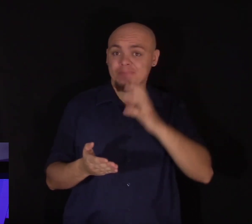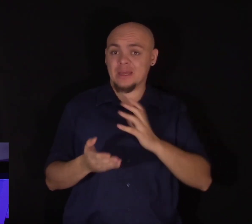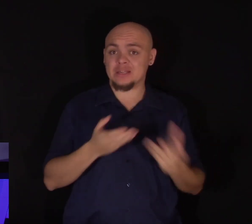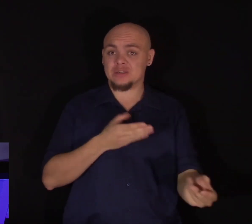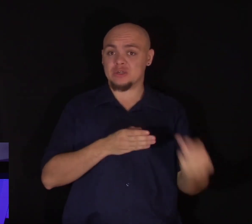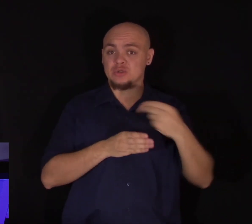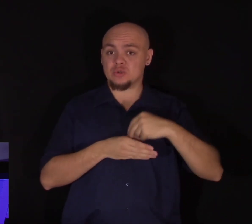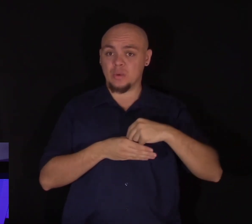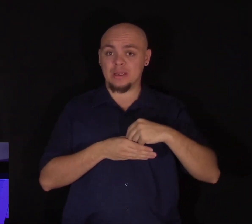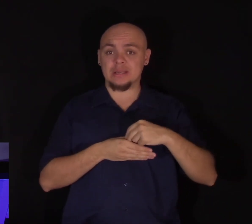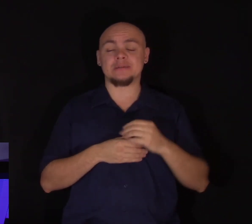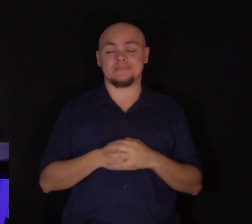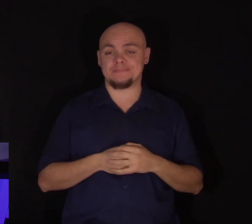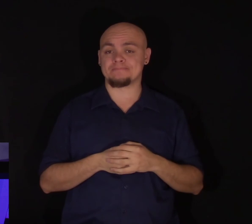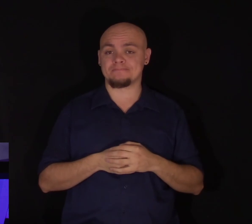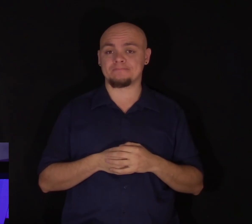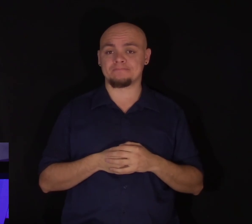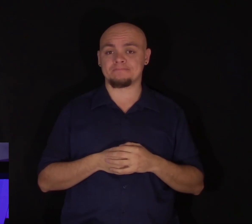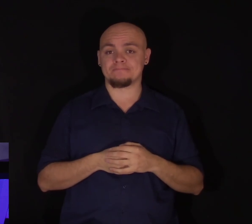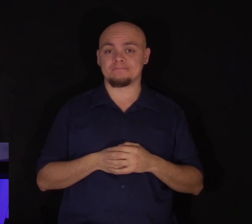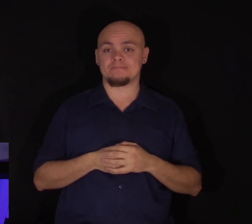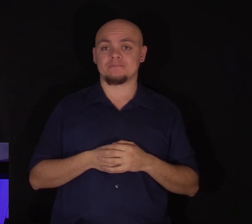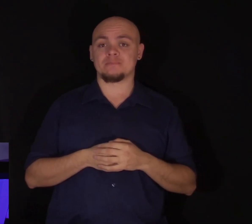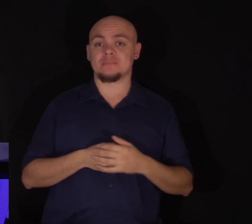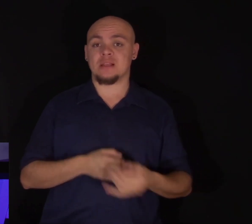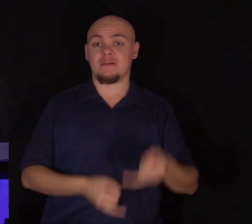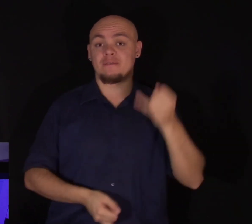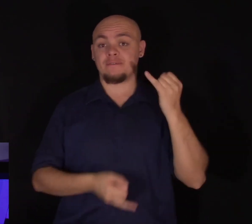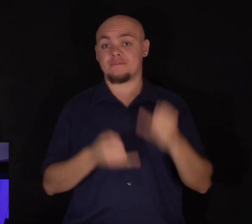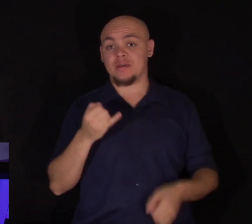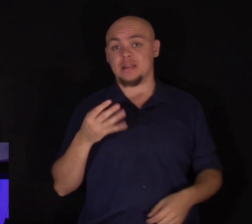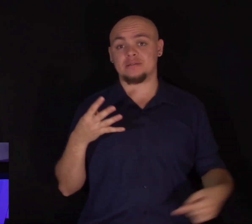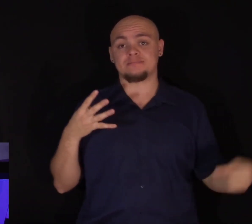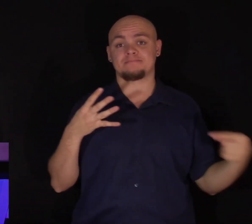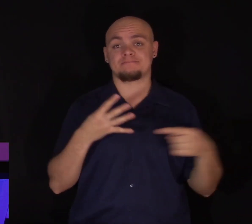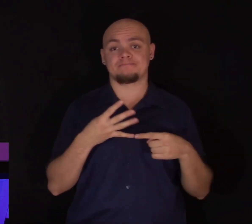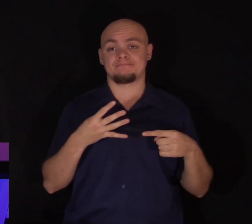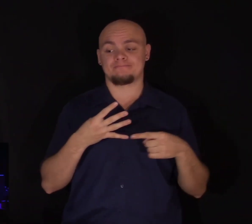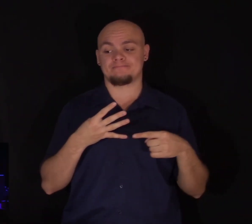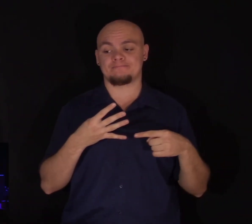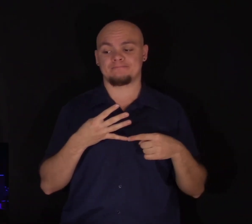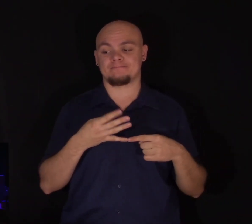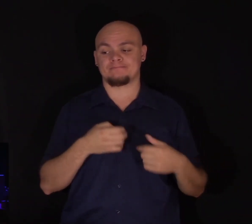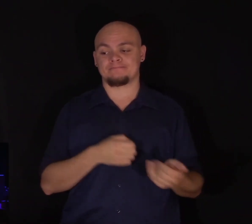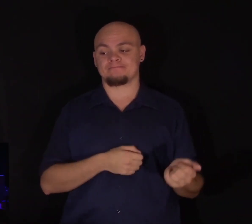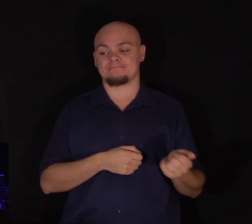And that brings us on to our final and most important lesson.